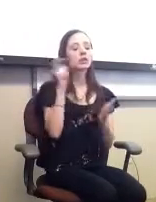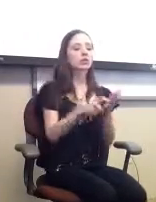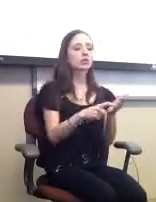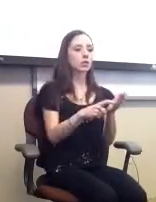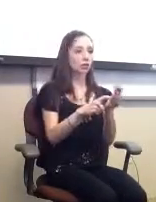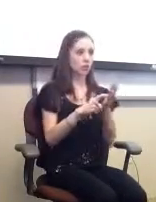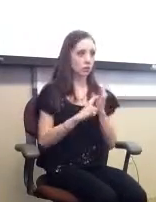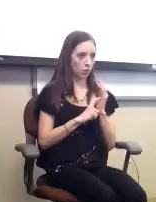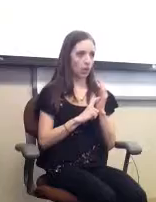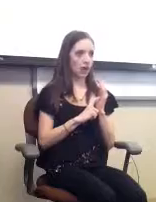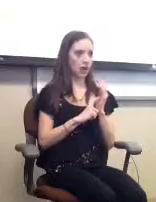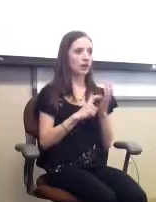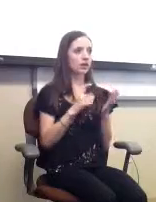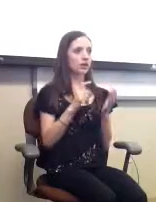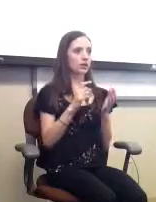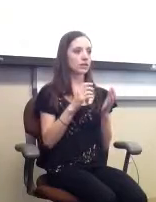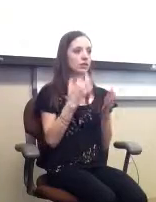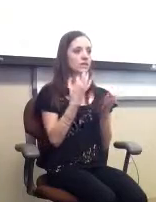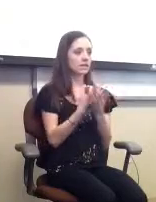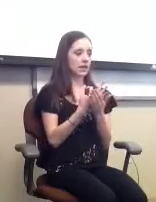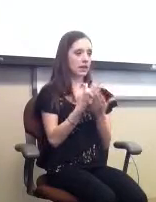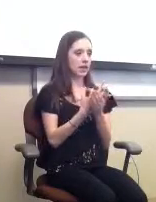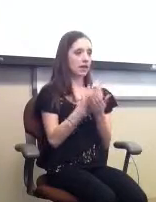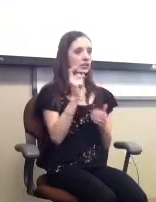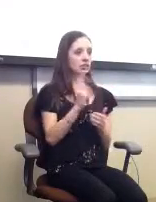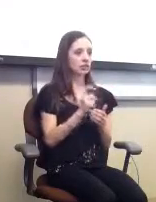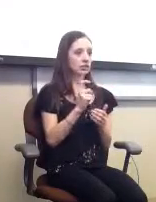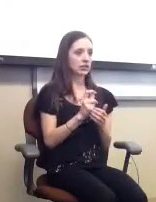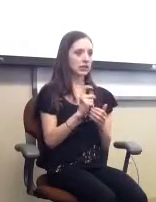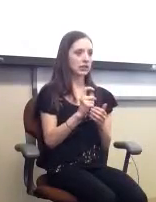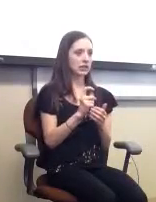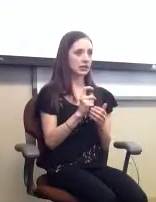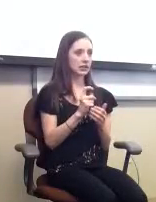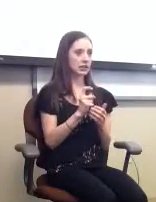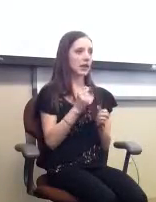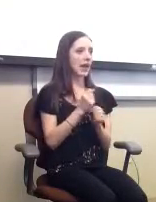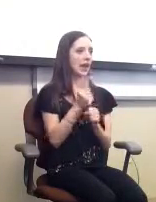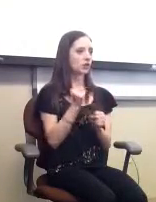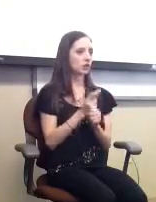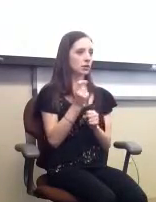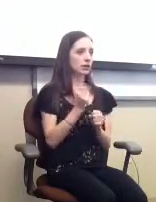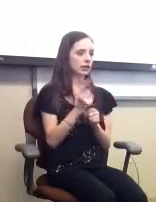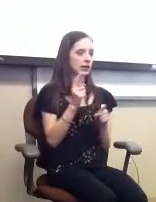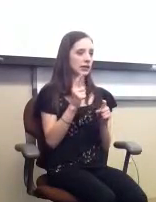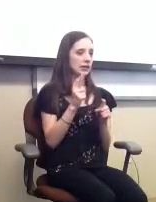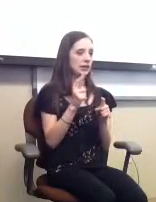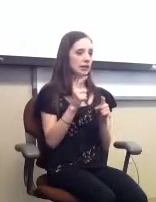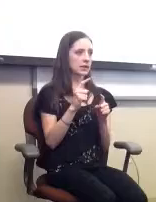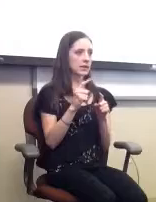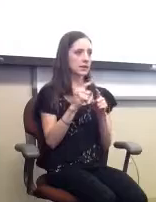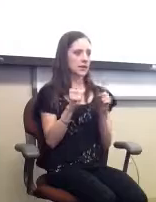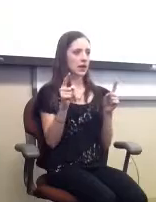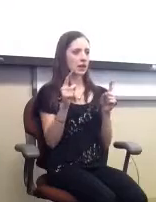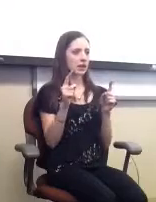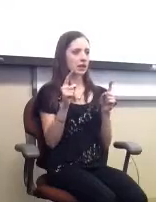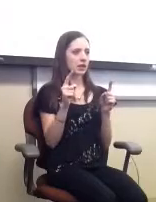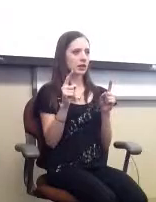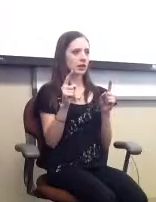reconsideration of financial need annually. But the Pell Grant one does say, right in the Pell Grant narrative, once we've got that initial denial, until